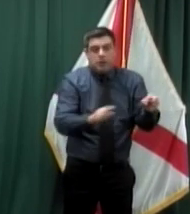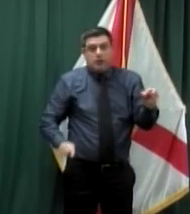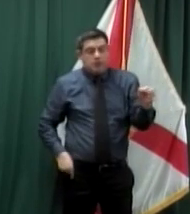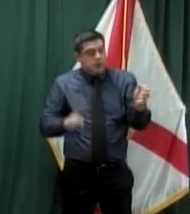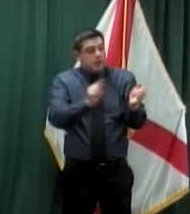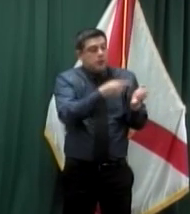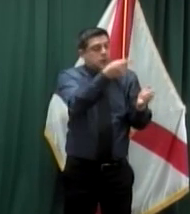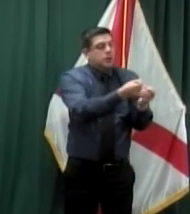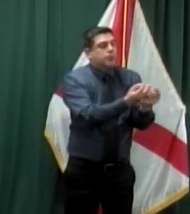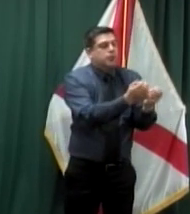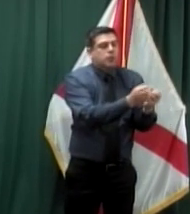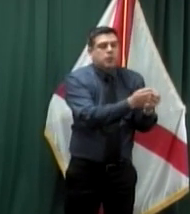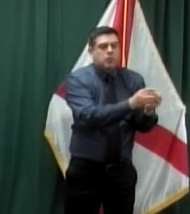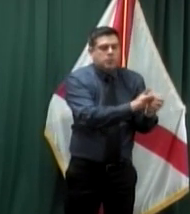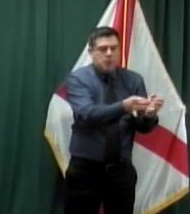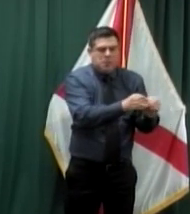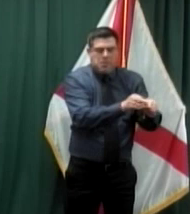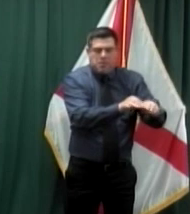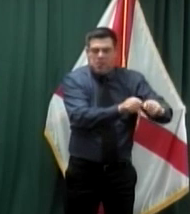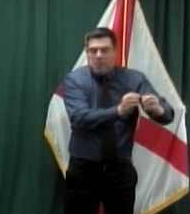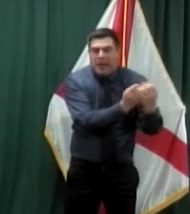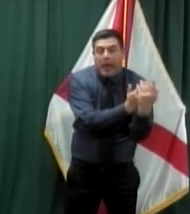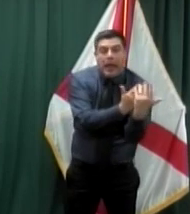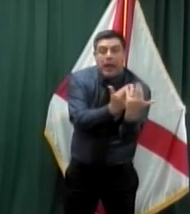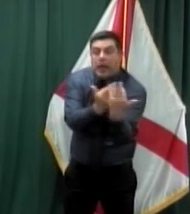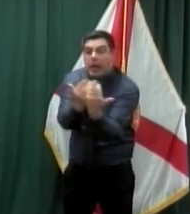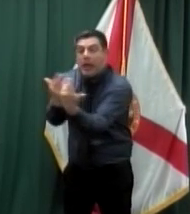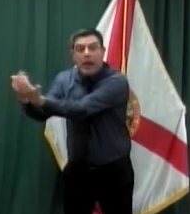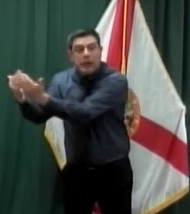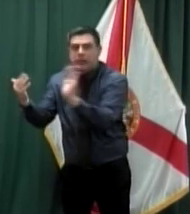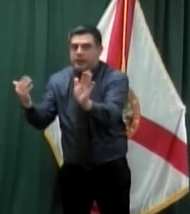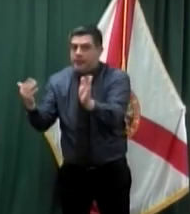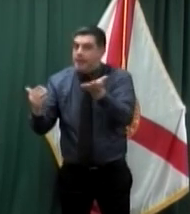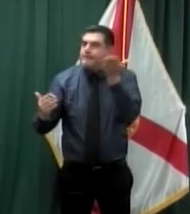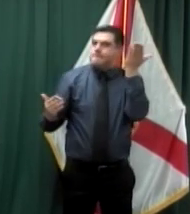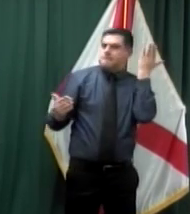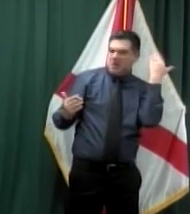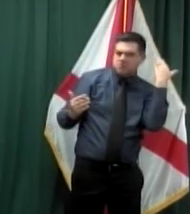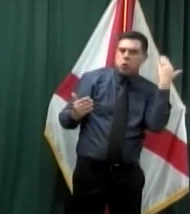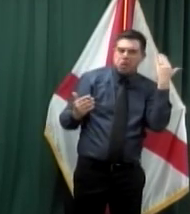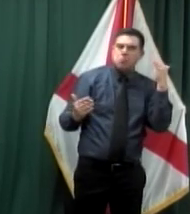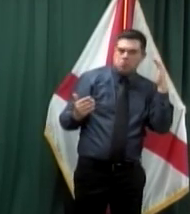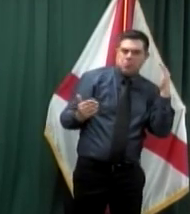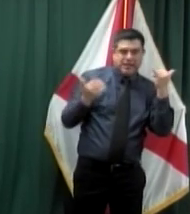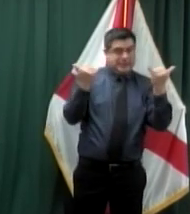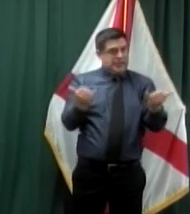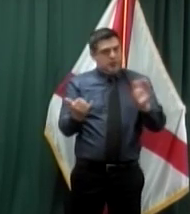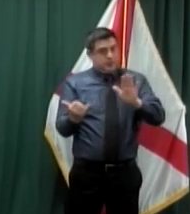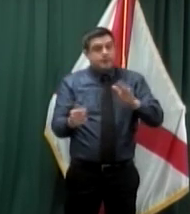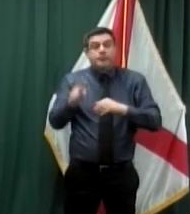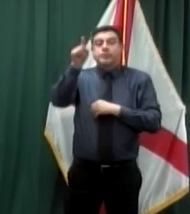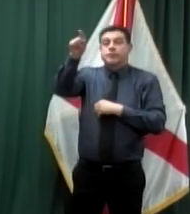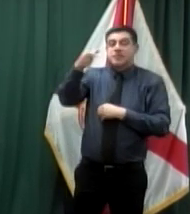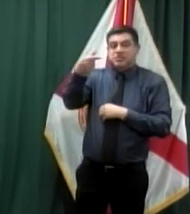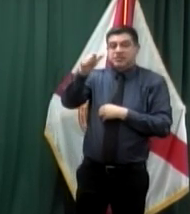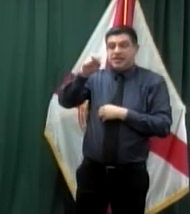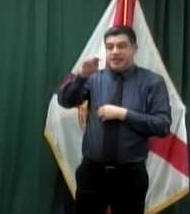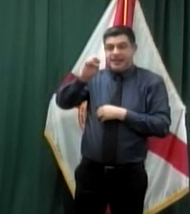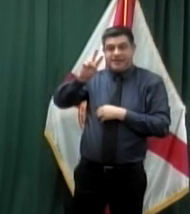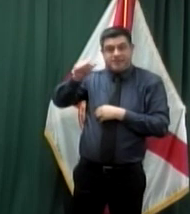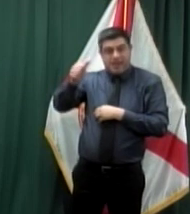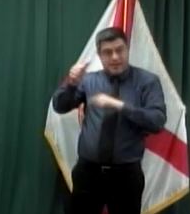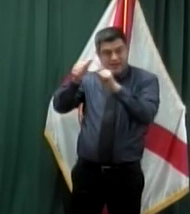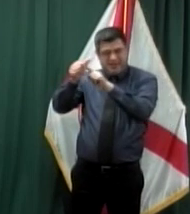in the recent past include the Seminole Woods Fire in Geneva, which covered over 80 acres and endangered